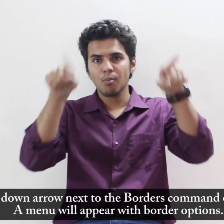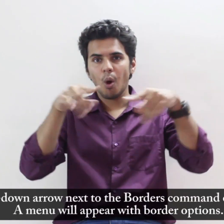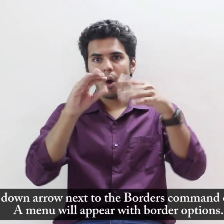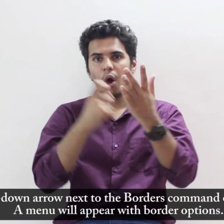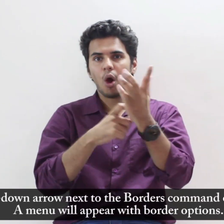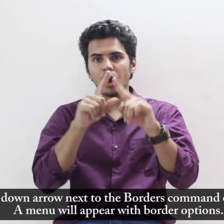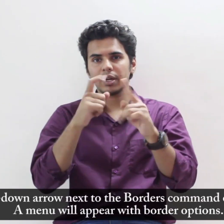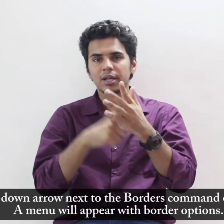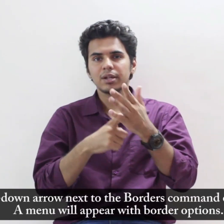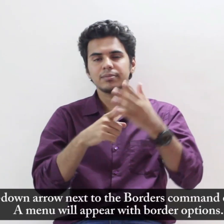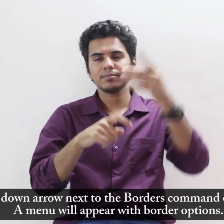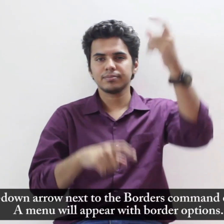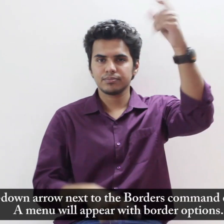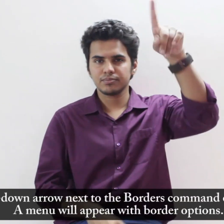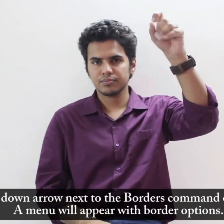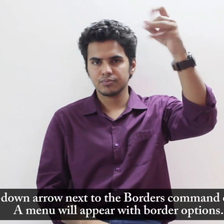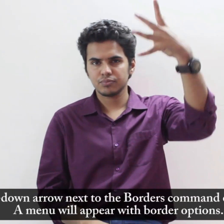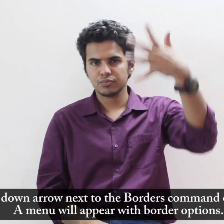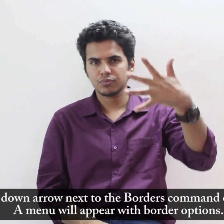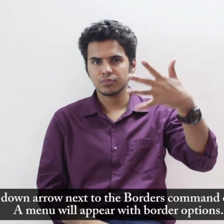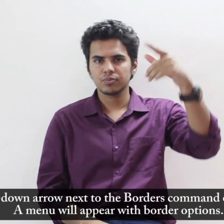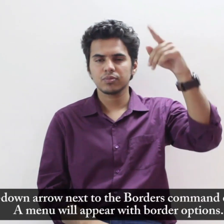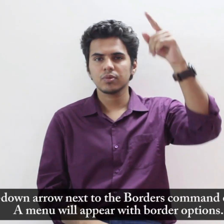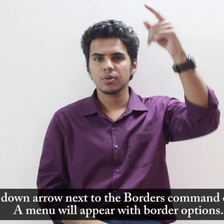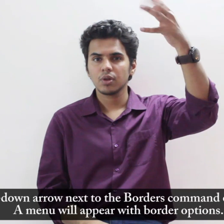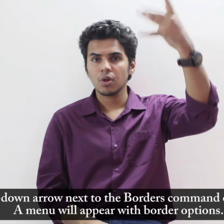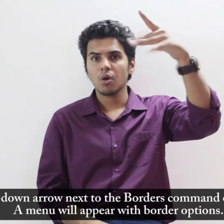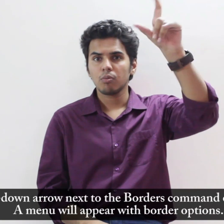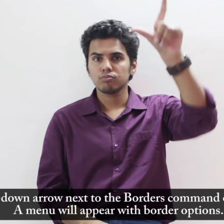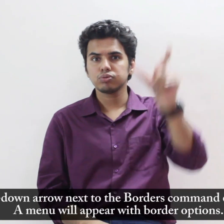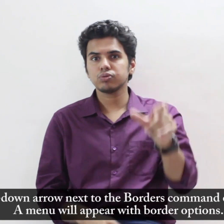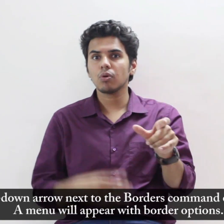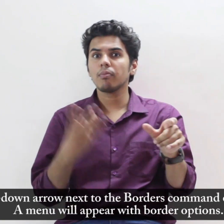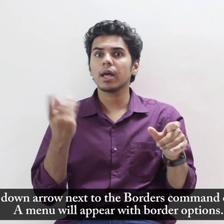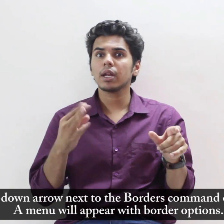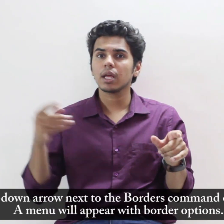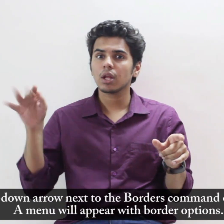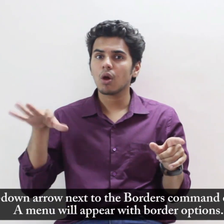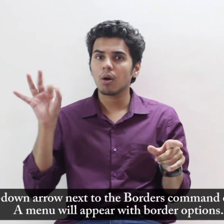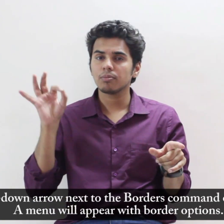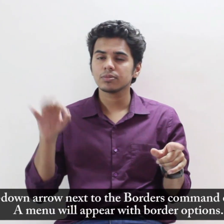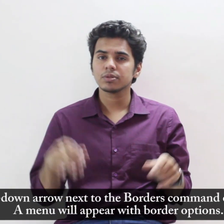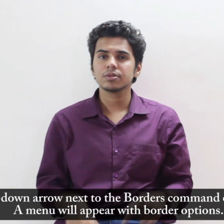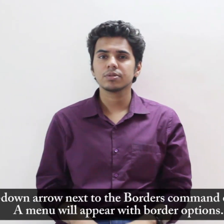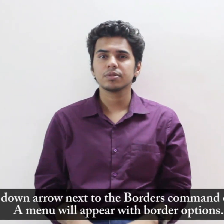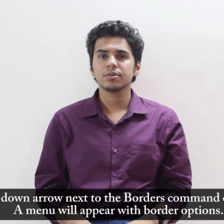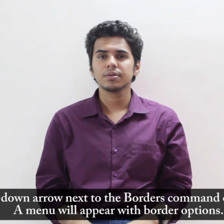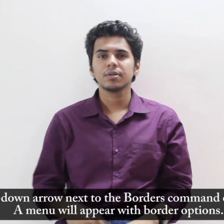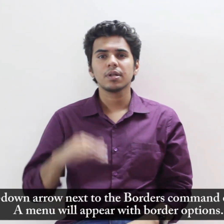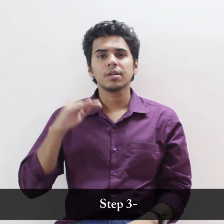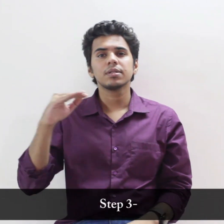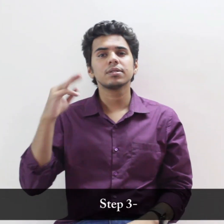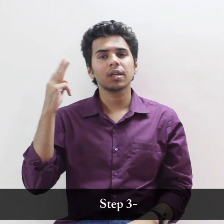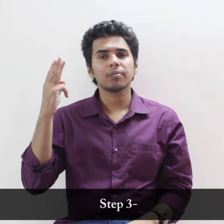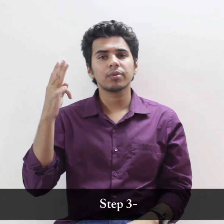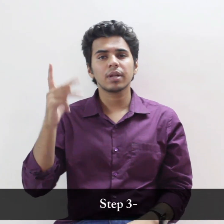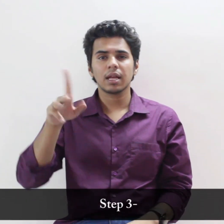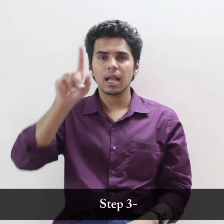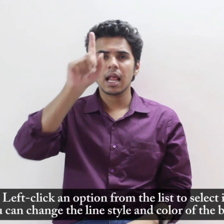Click the drop-down arrow next to the Borders command on the Home tab. A menu will appear with the border options.